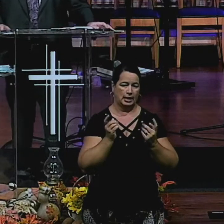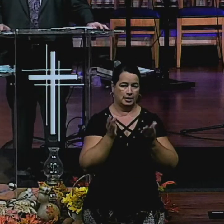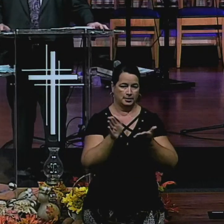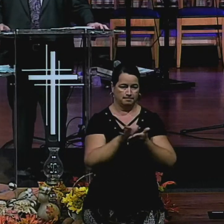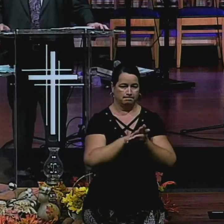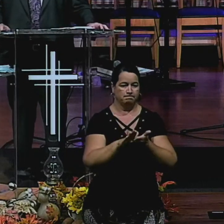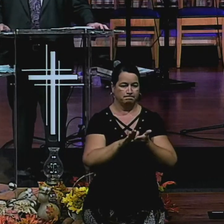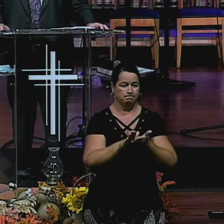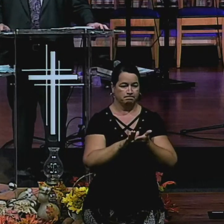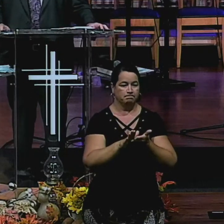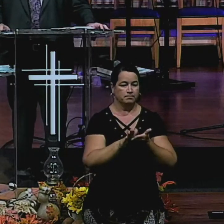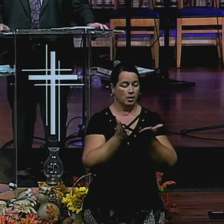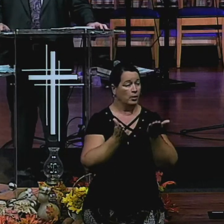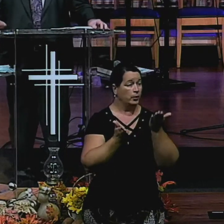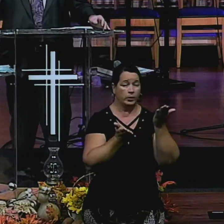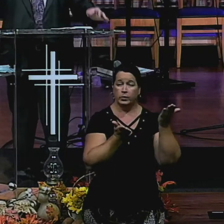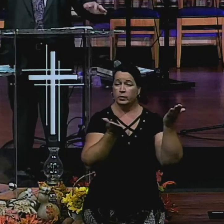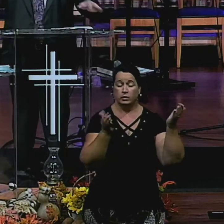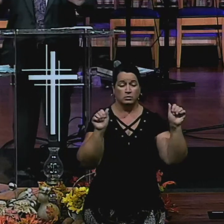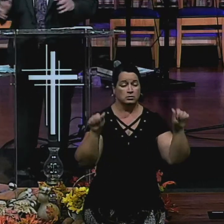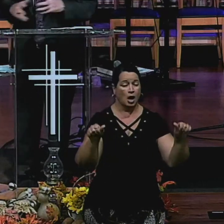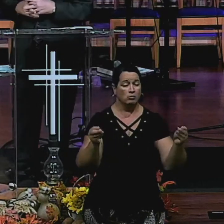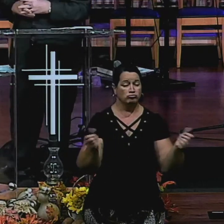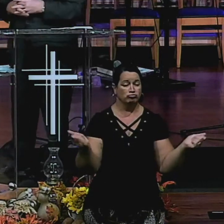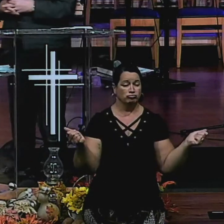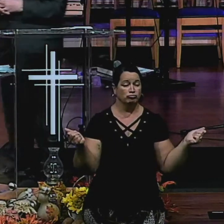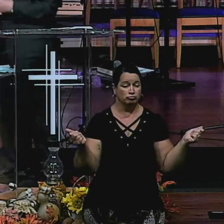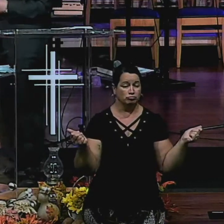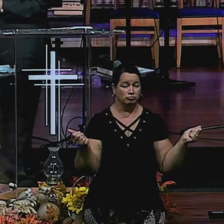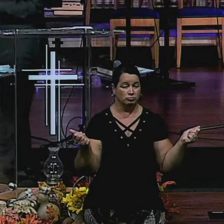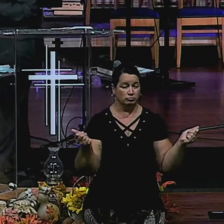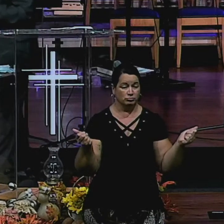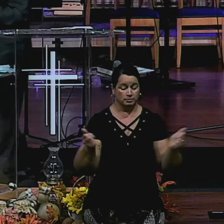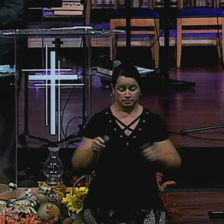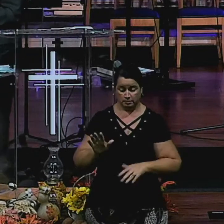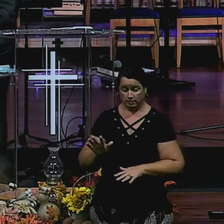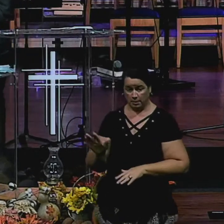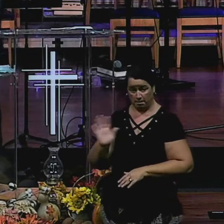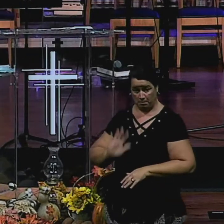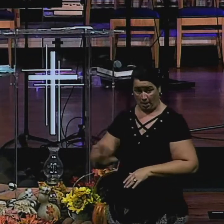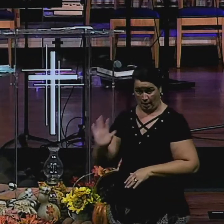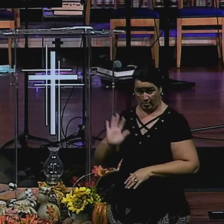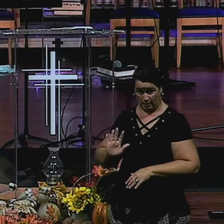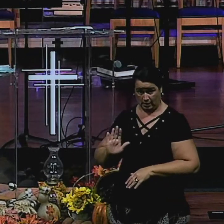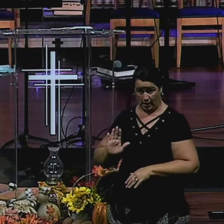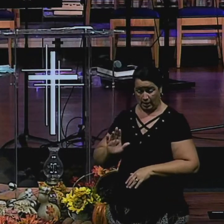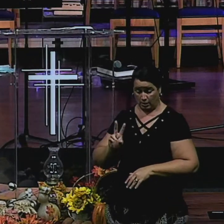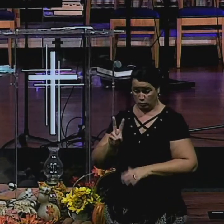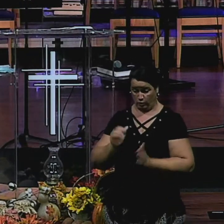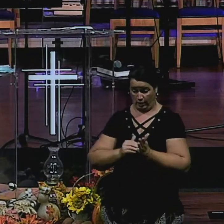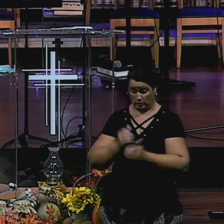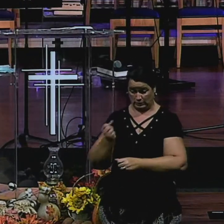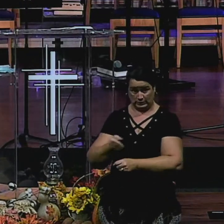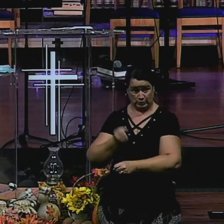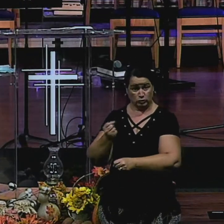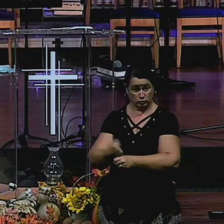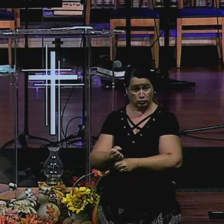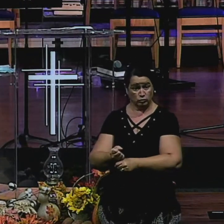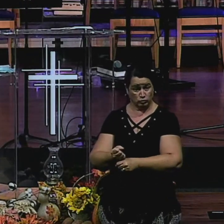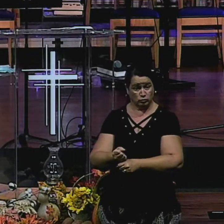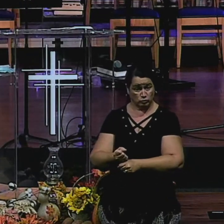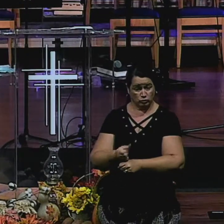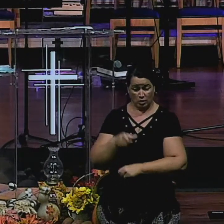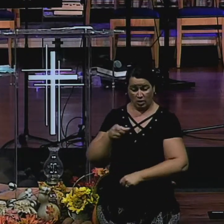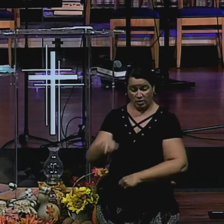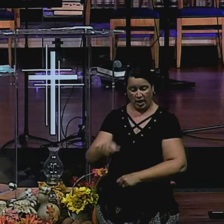original audience had people invading the church called Gnostics. And they believed in various forms